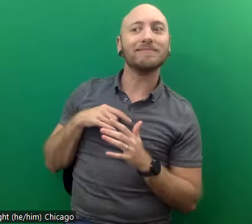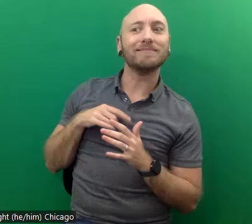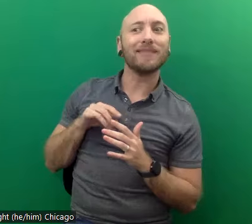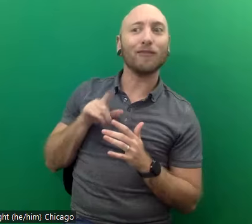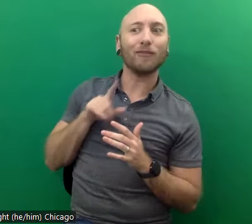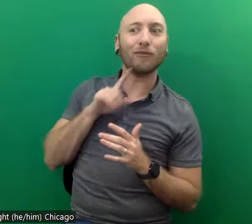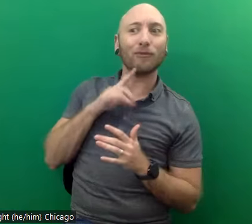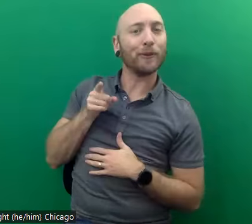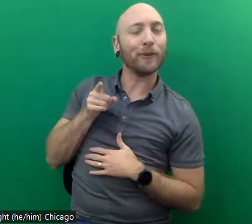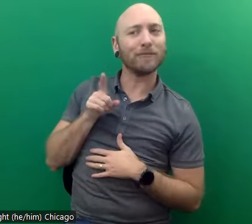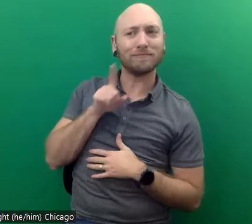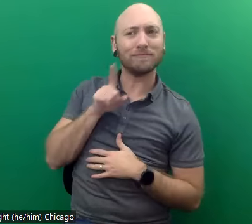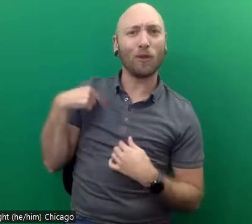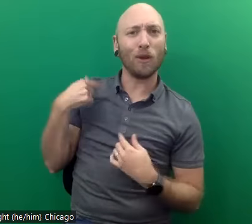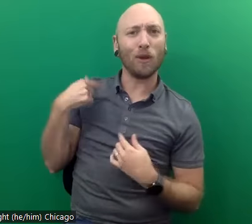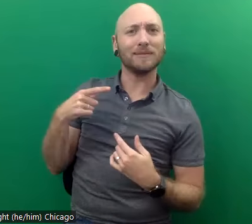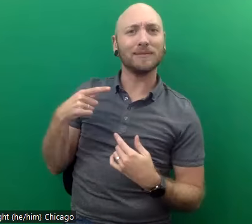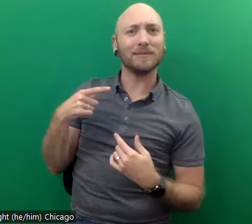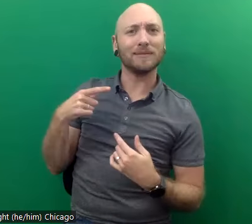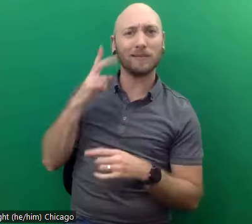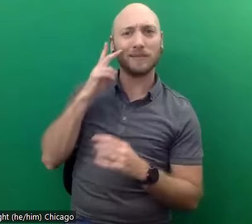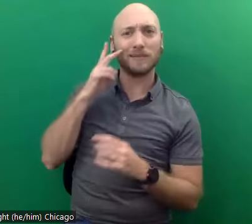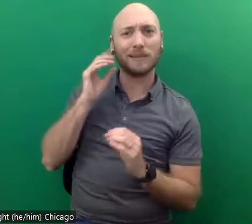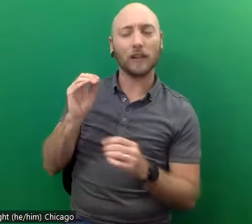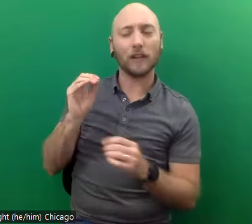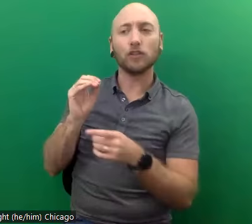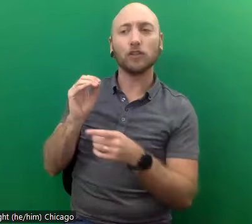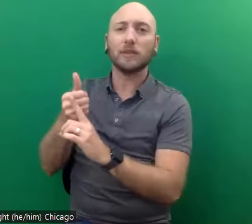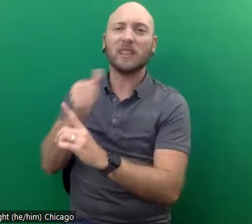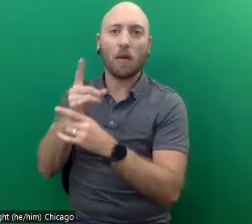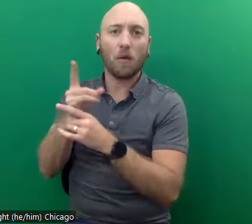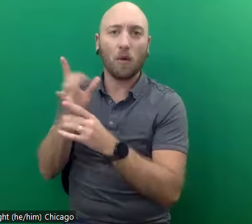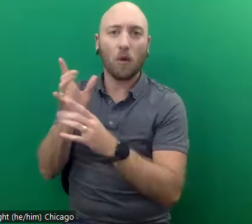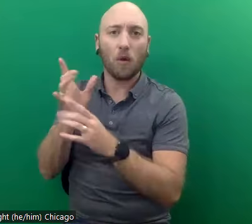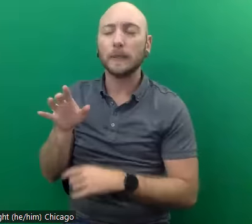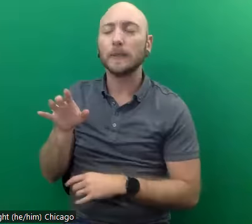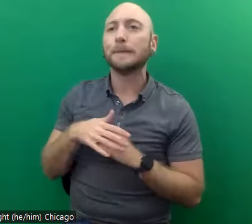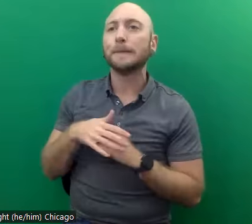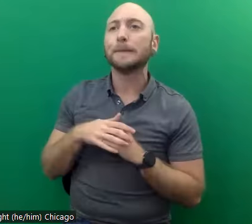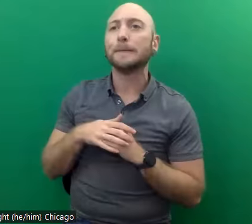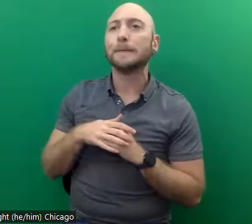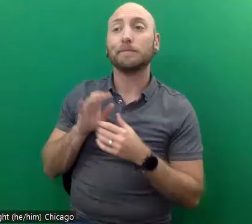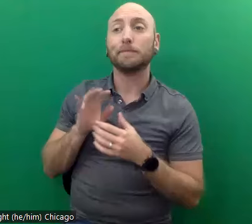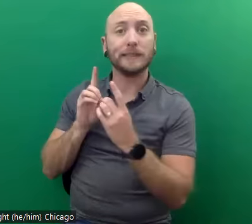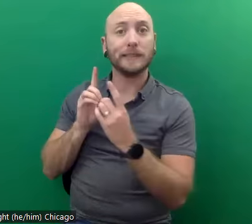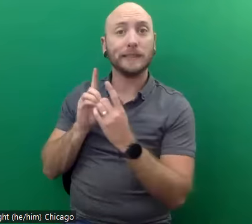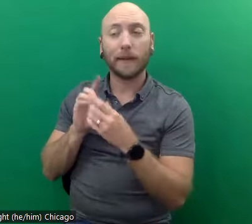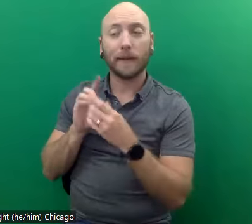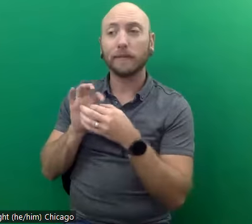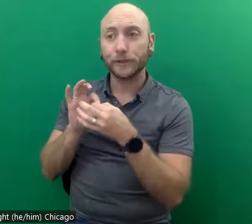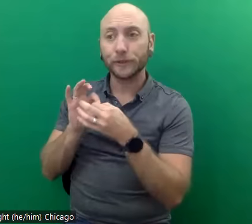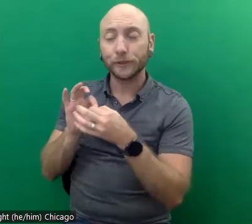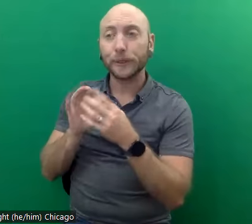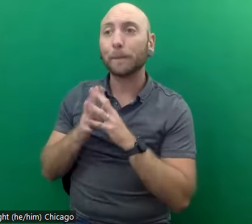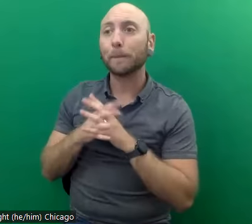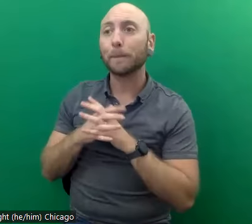and we rekindled, and she was not one of us. And we ended up dating and we ended up